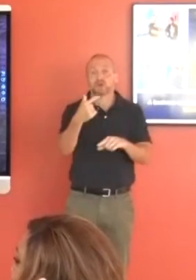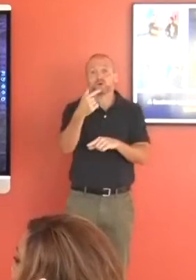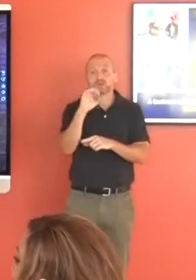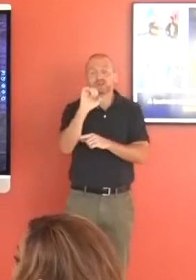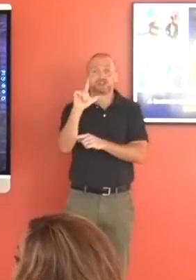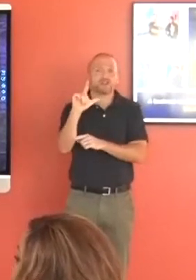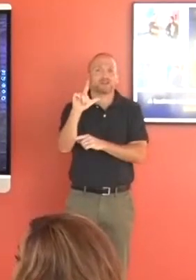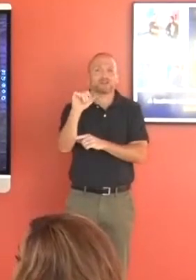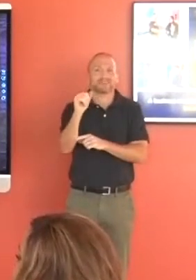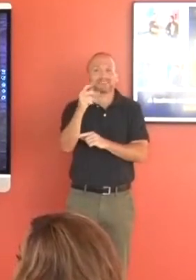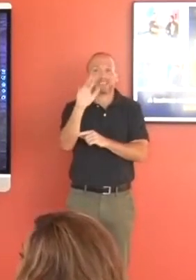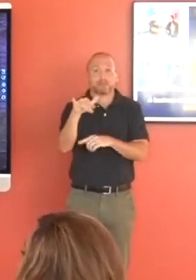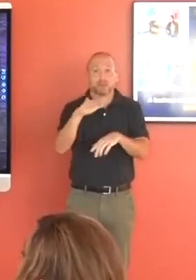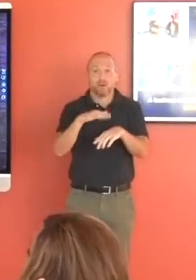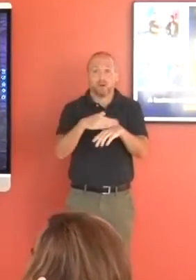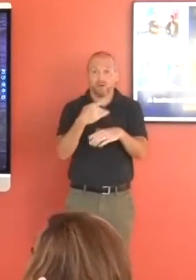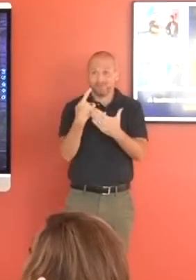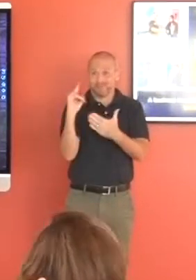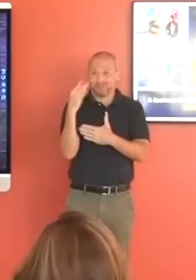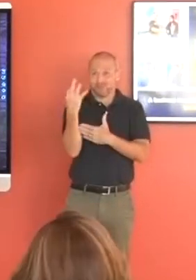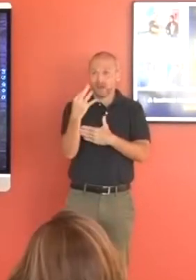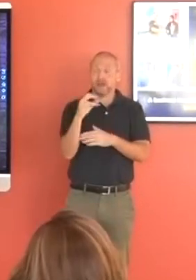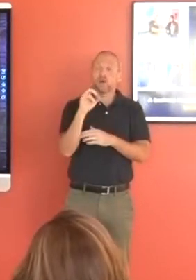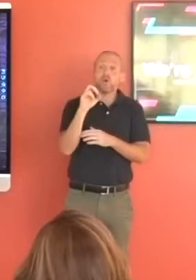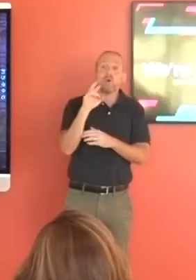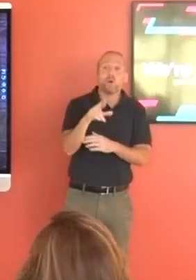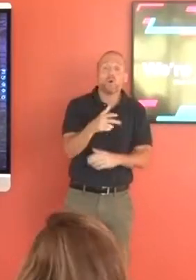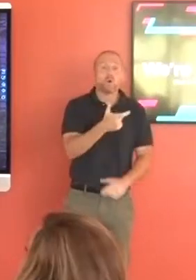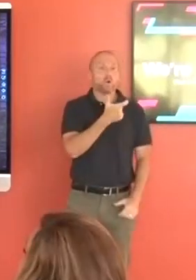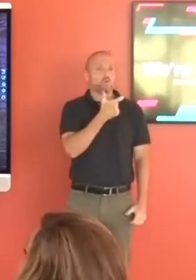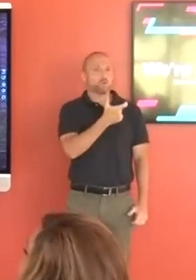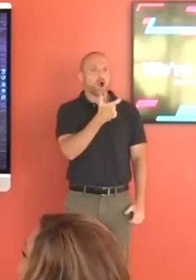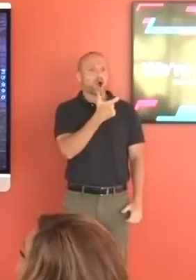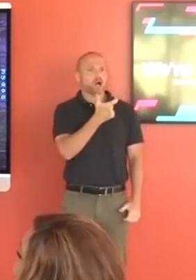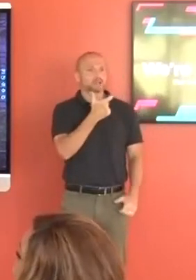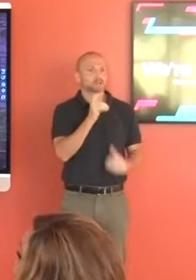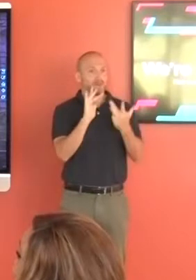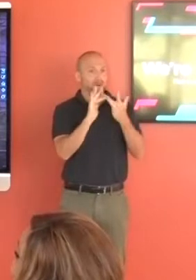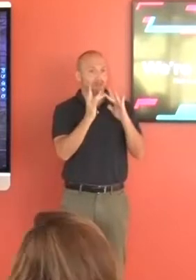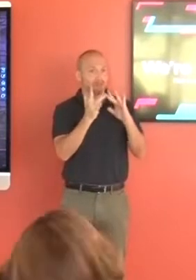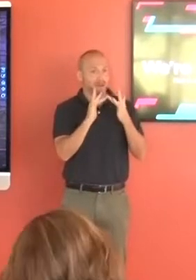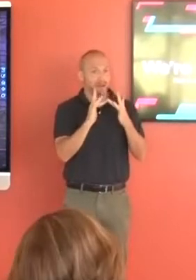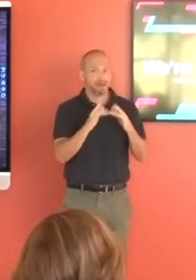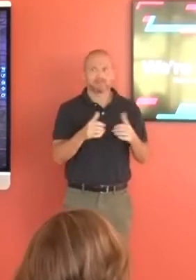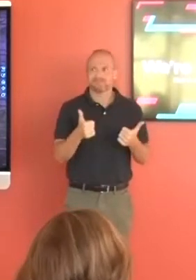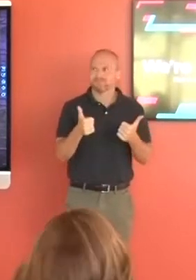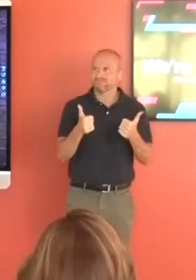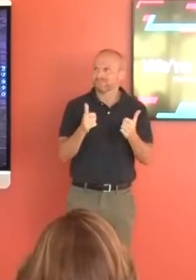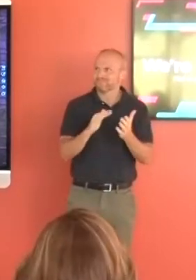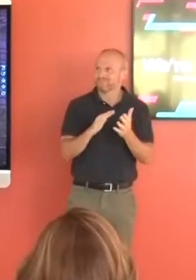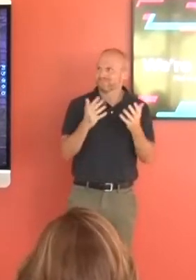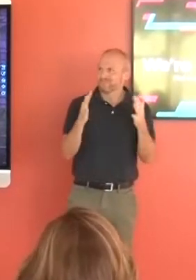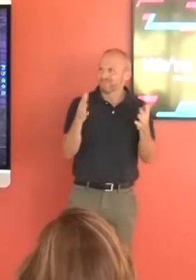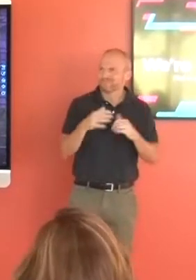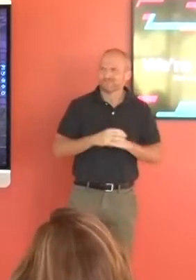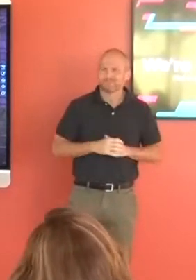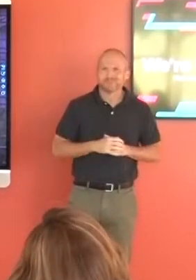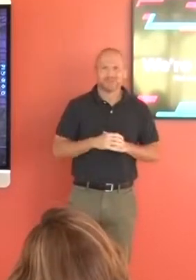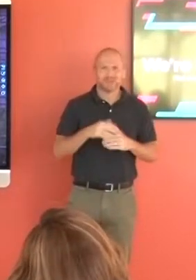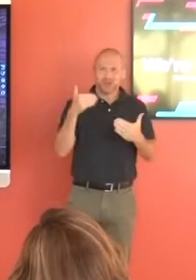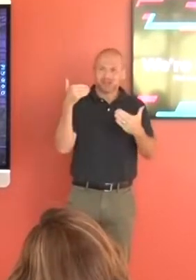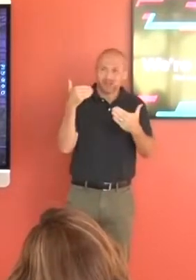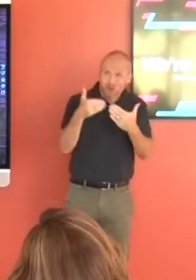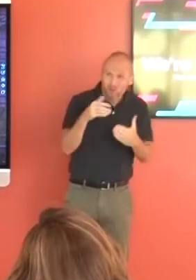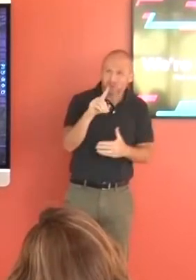on Friday? Or tuned in online? All right. That's almost